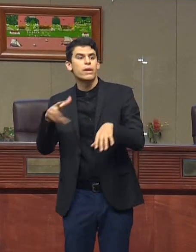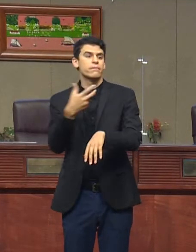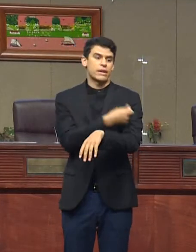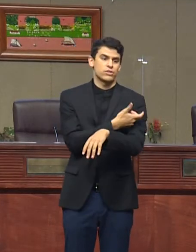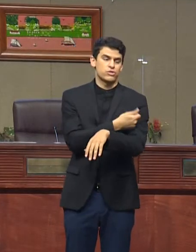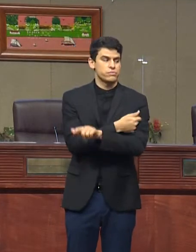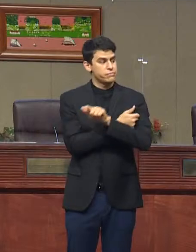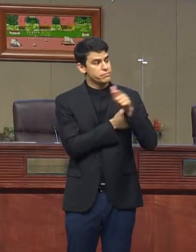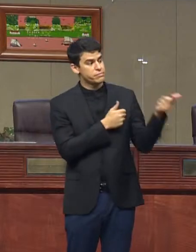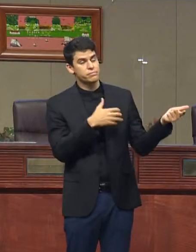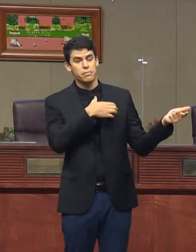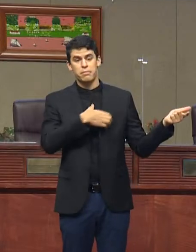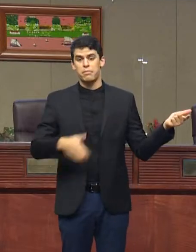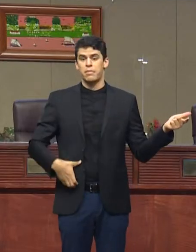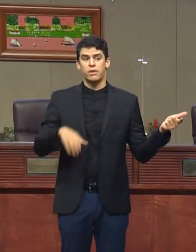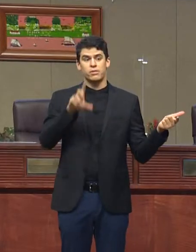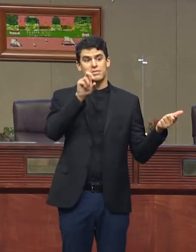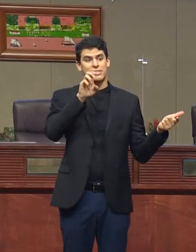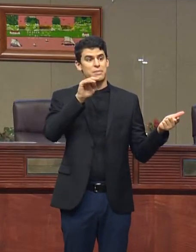mayor. Mayor?